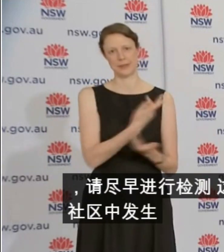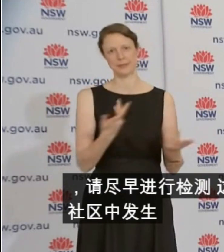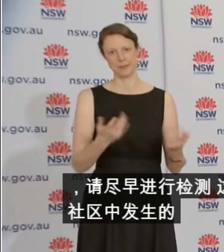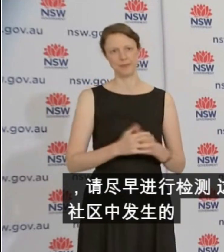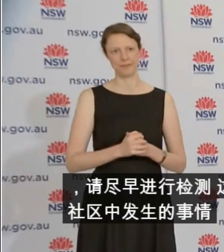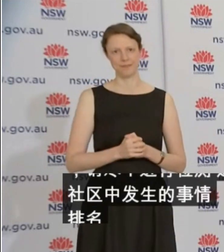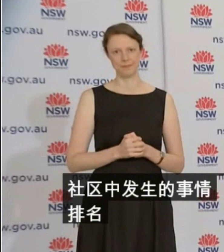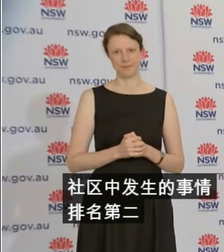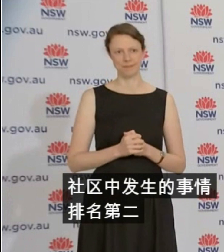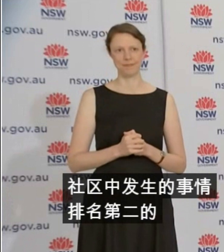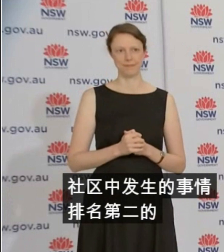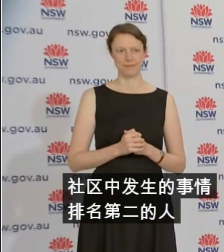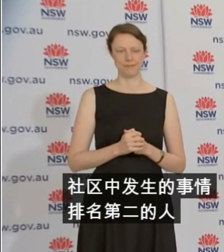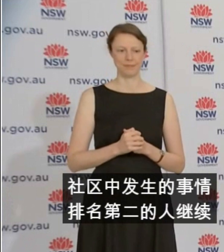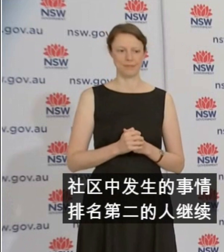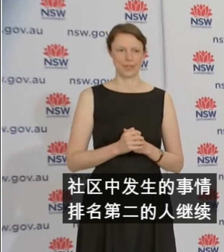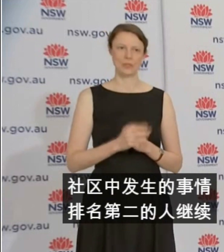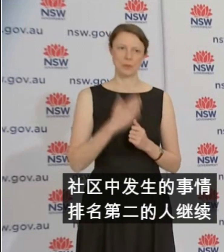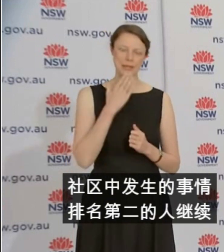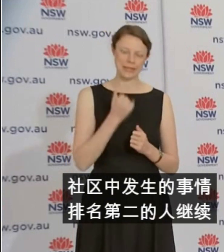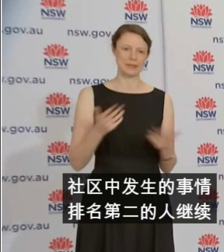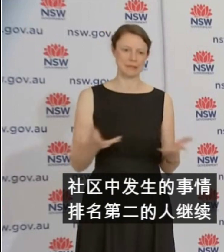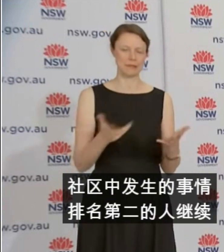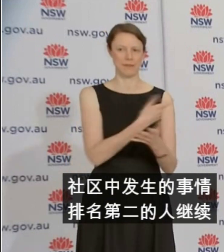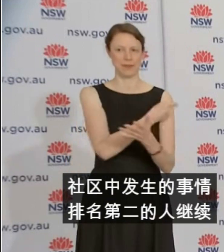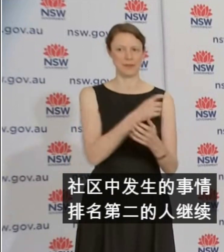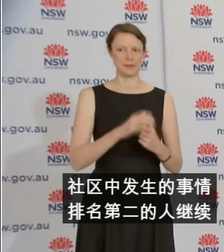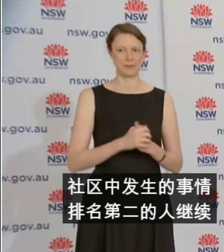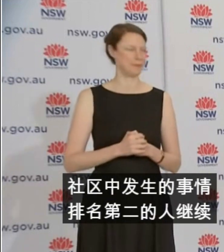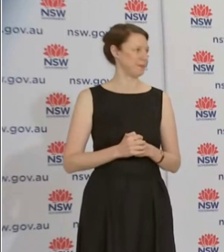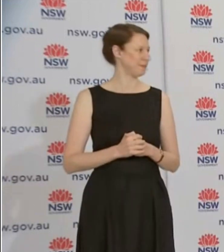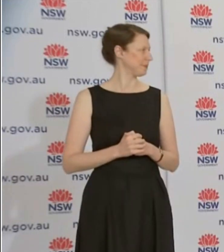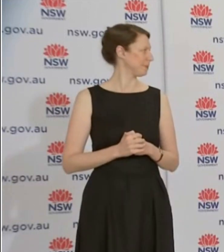what's happening in the community. But number 2, continue to get vaccinated.